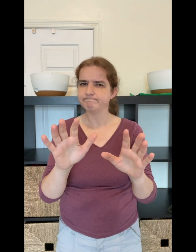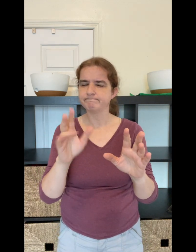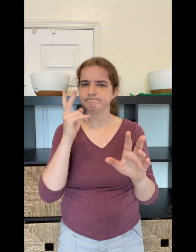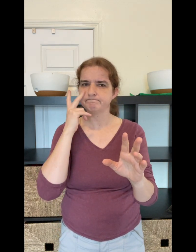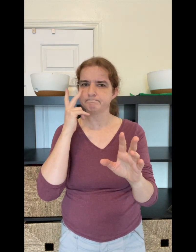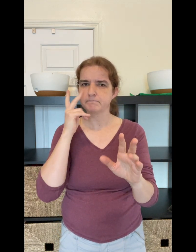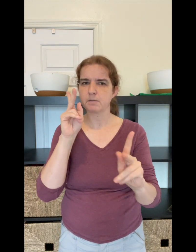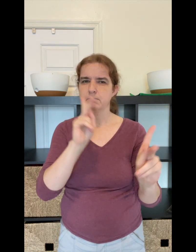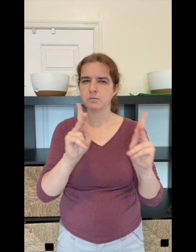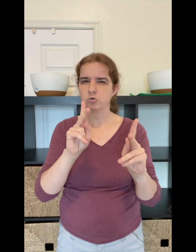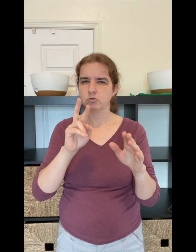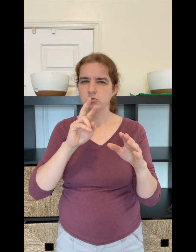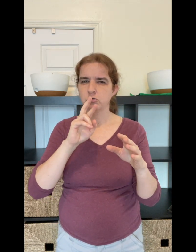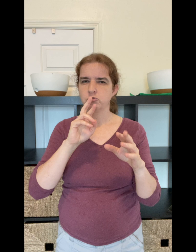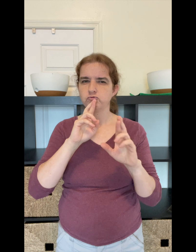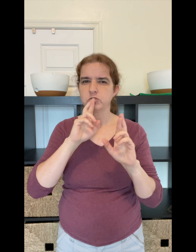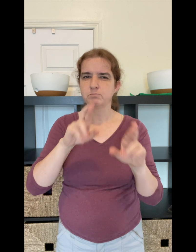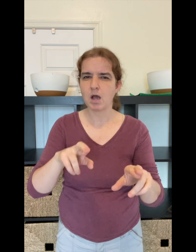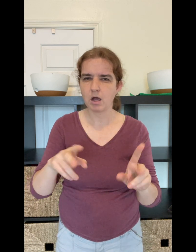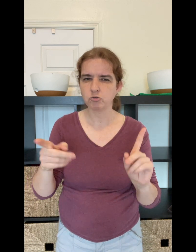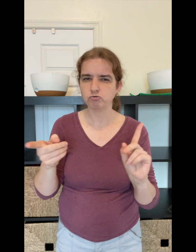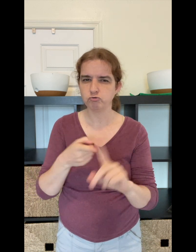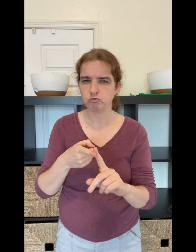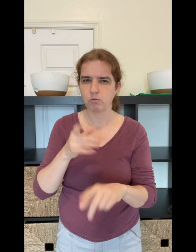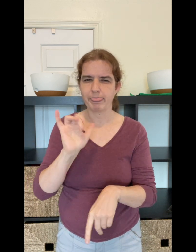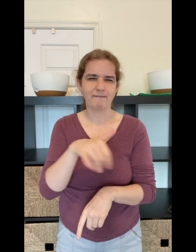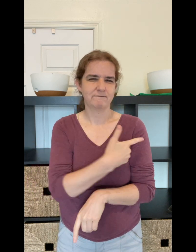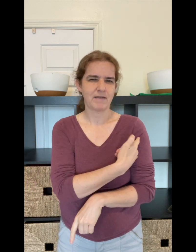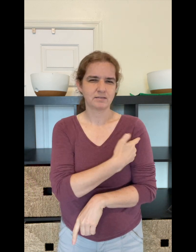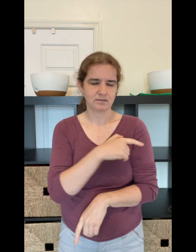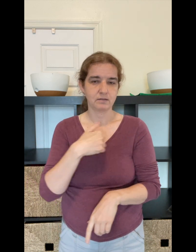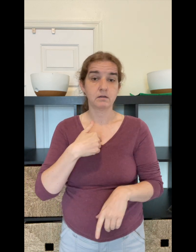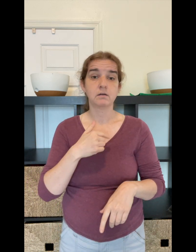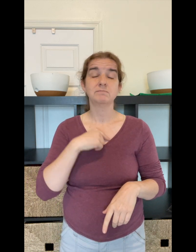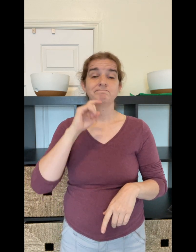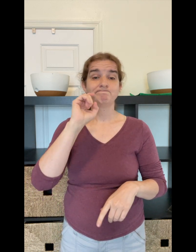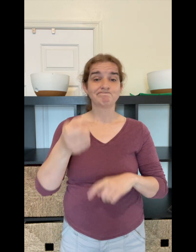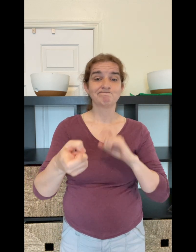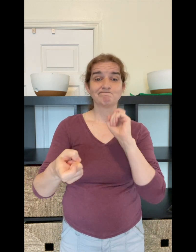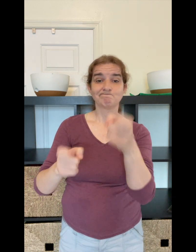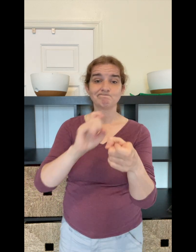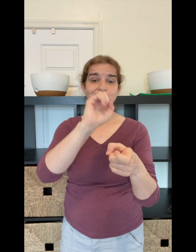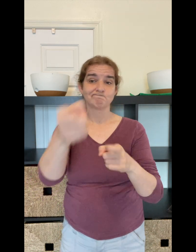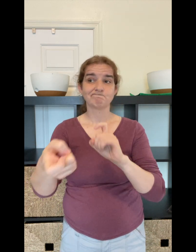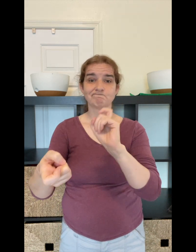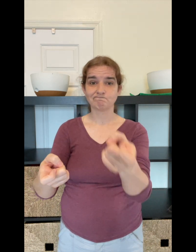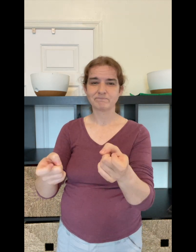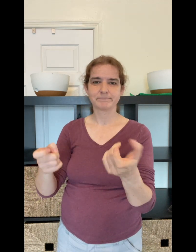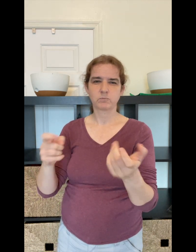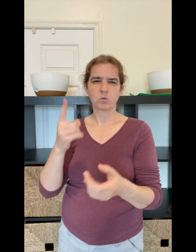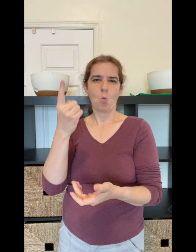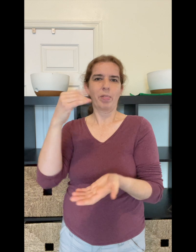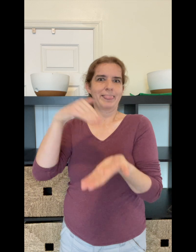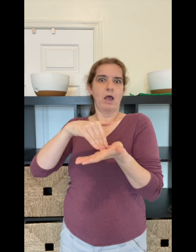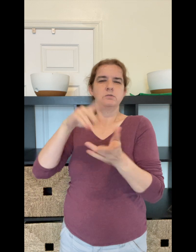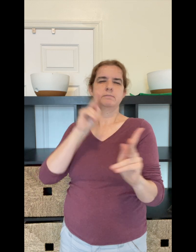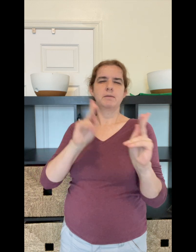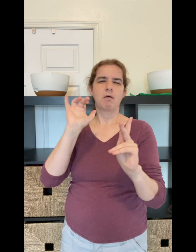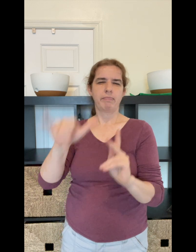try out this vaccine to see how people respond to the vaccine. So I'm giving the vaccine to a bunch of different people.